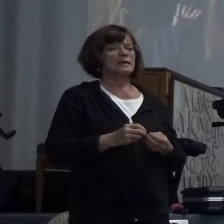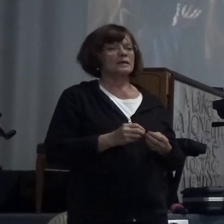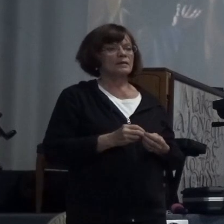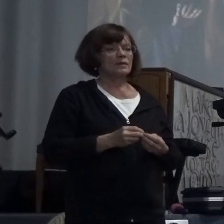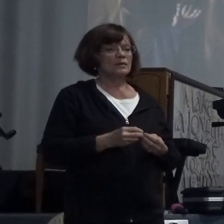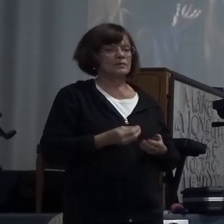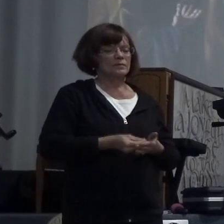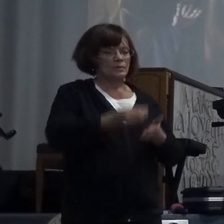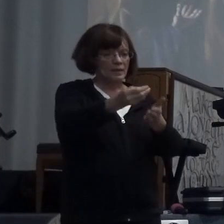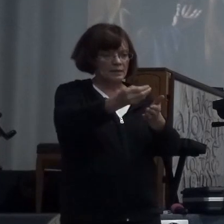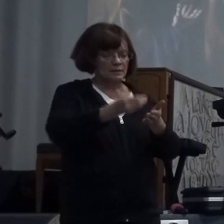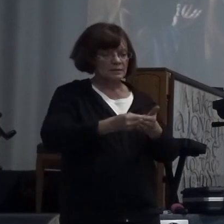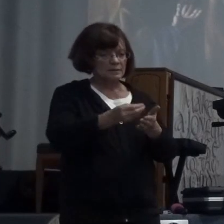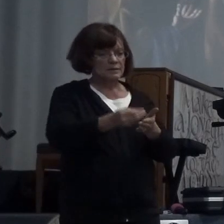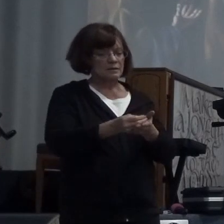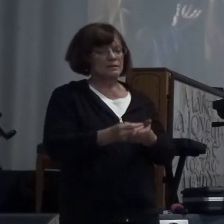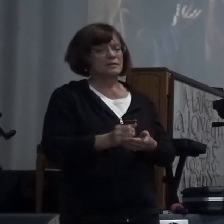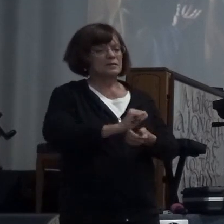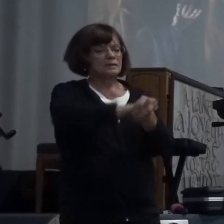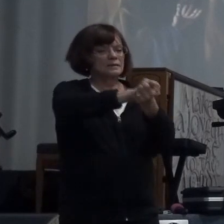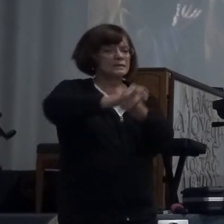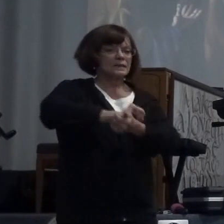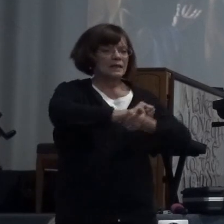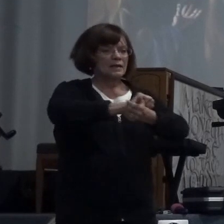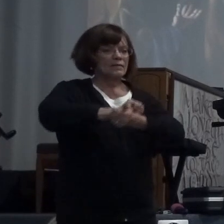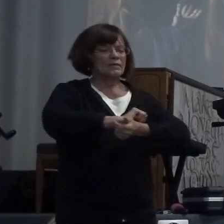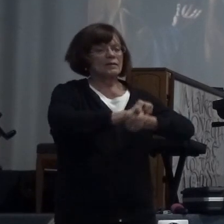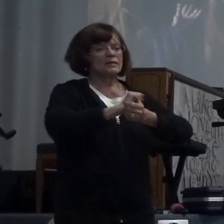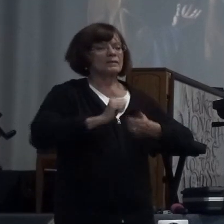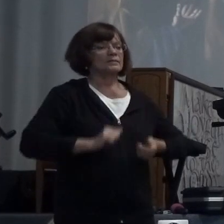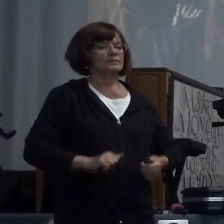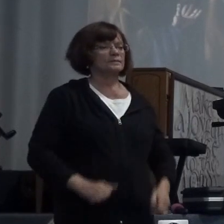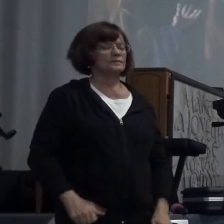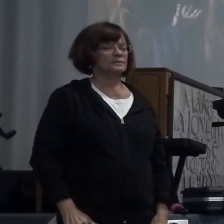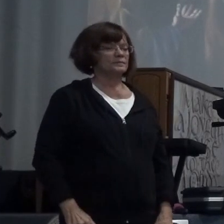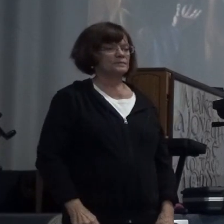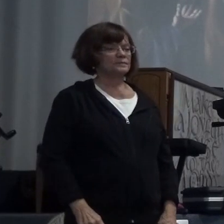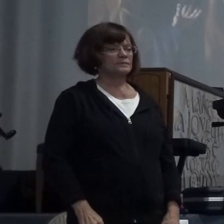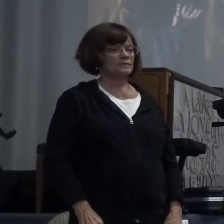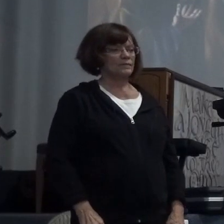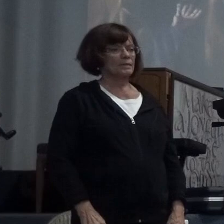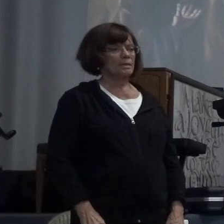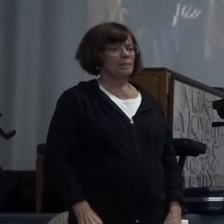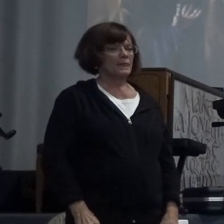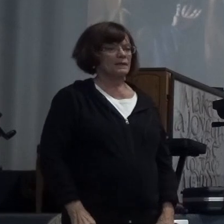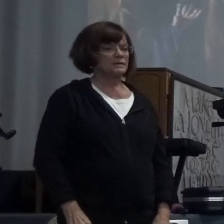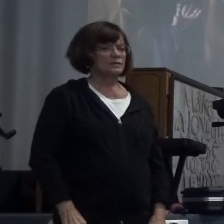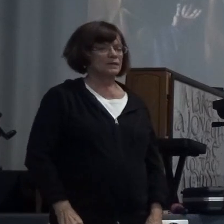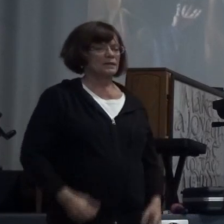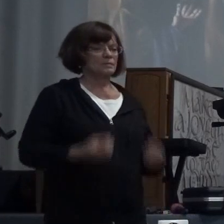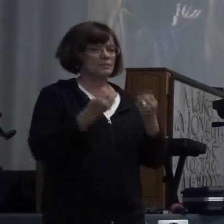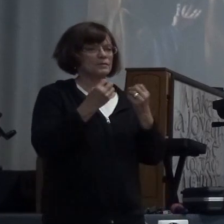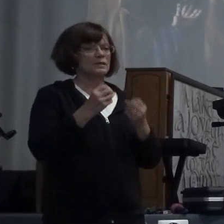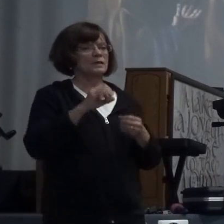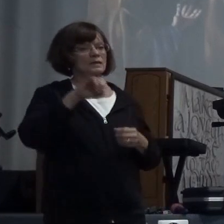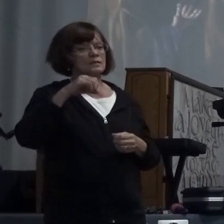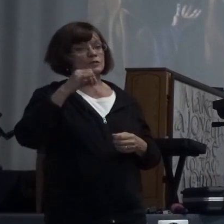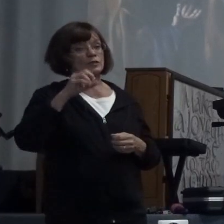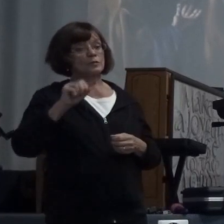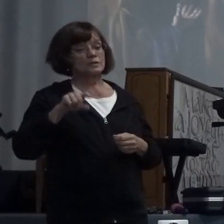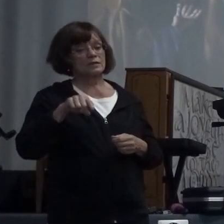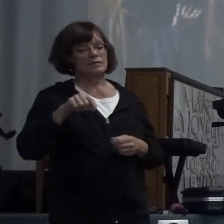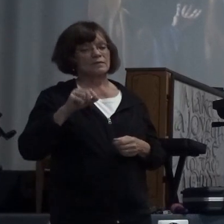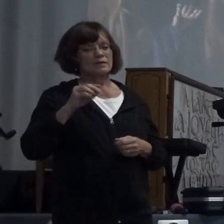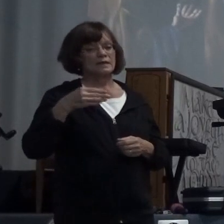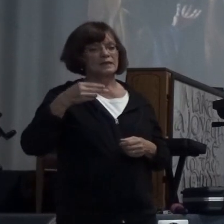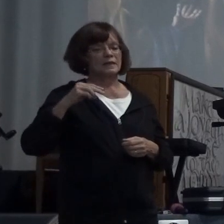told Jacob that he had been killed. So he had many, Joseph had many trials that he